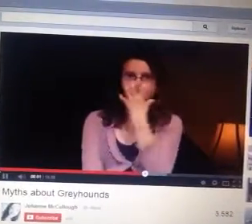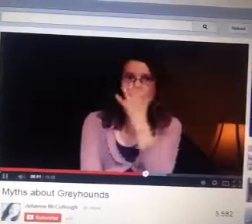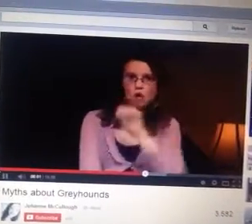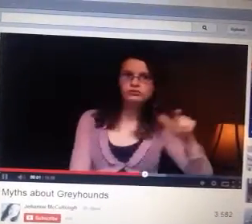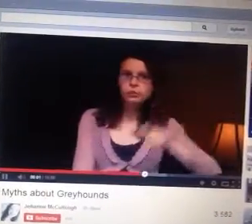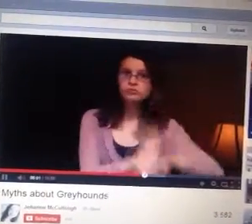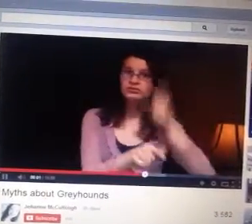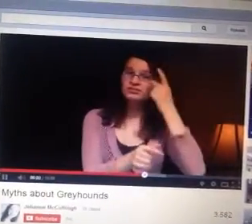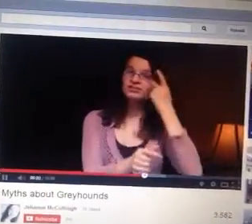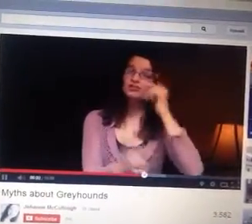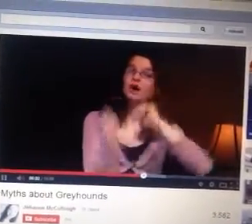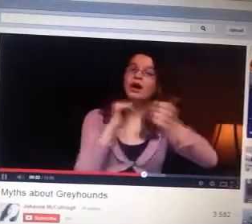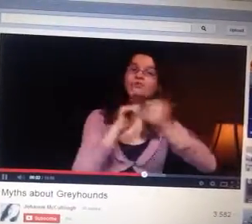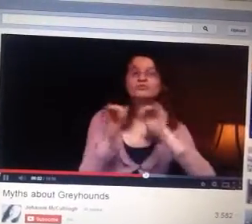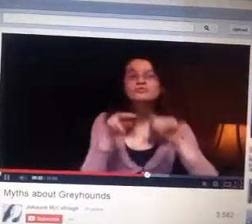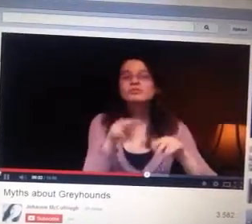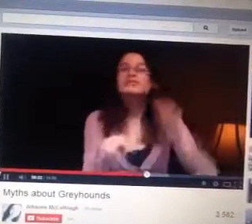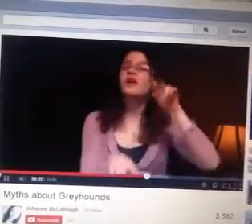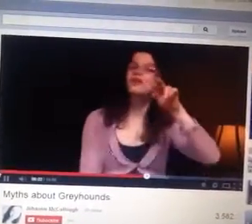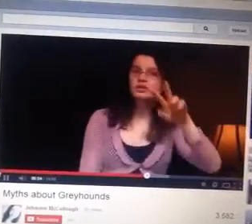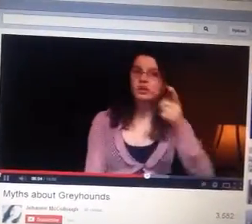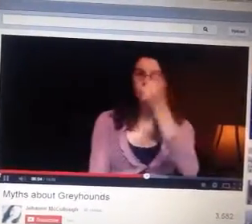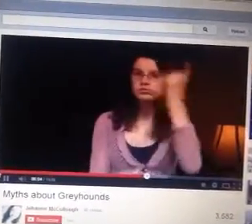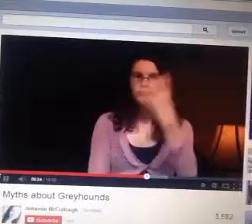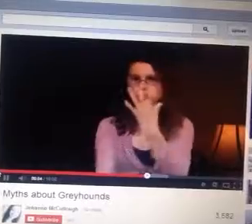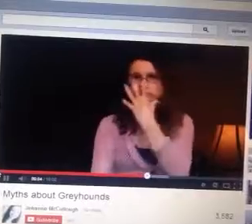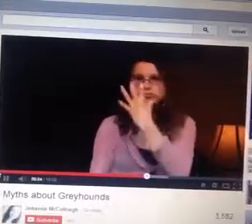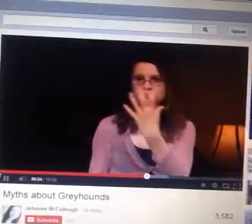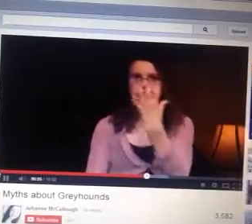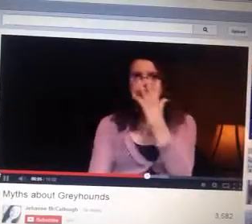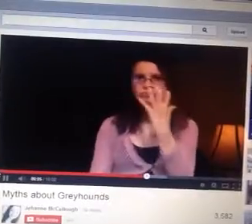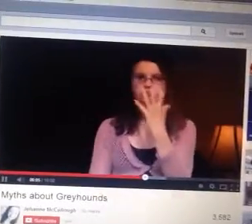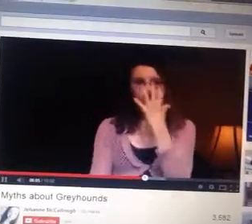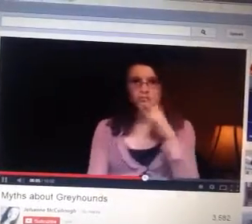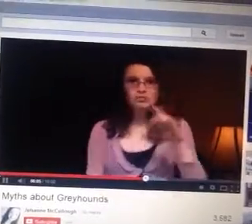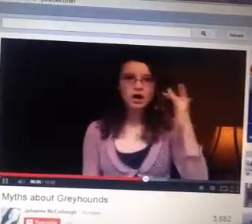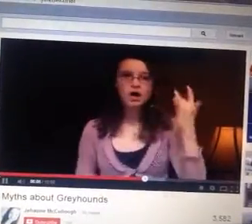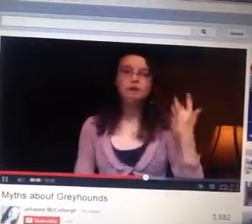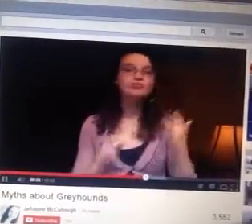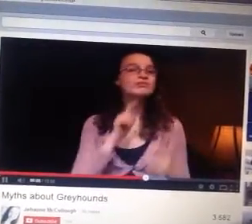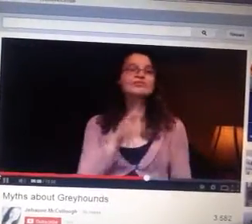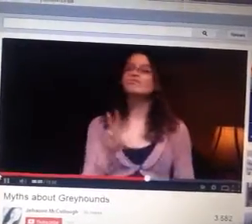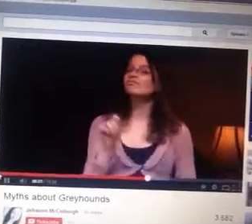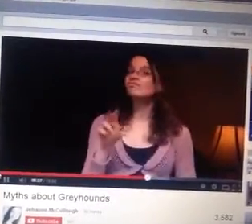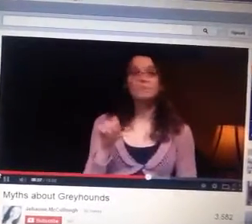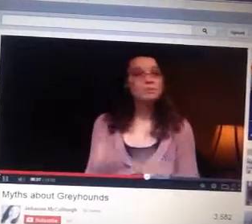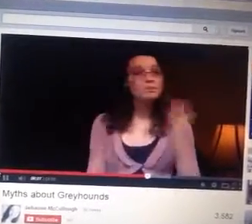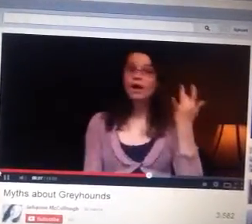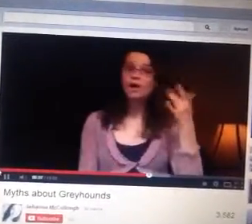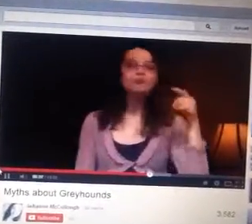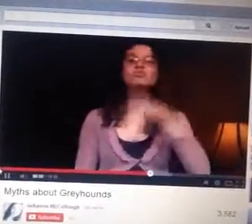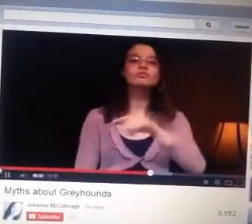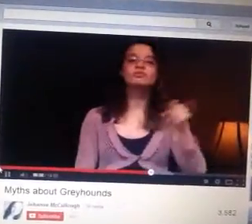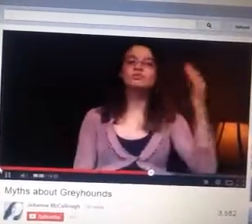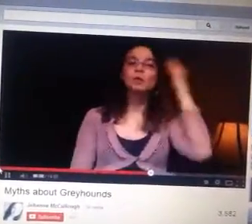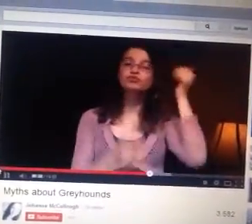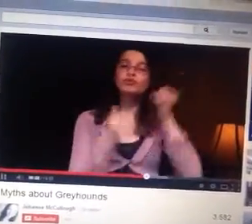People think that greyhounds are mean. Why? Because they have the muzzles on during the competition.